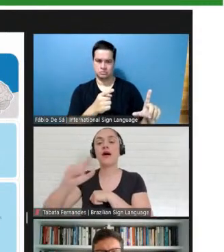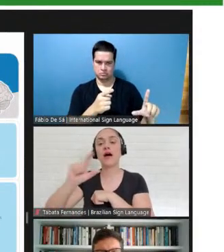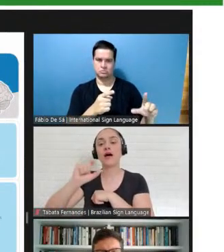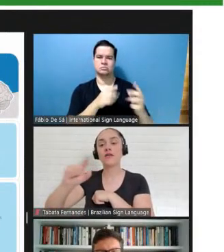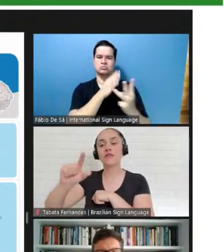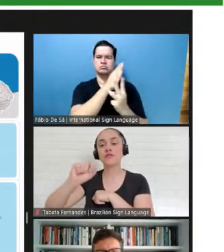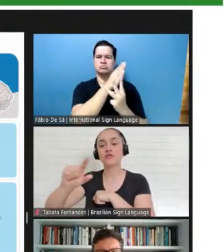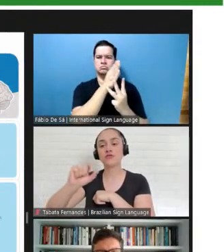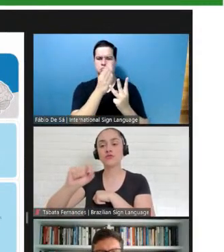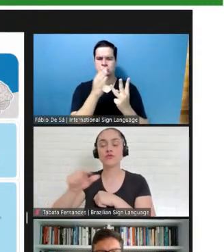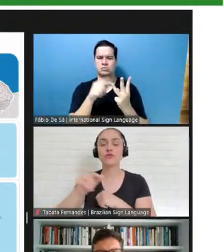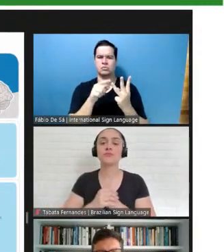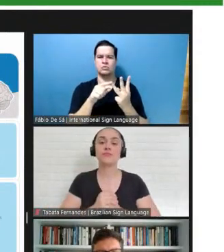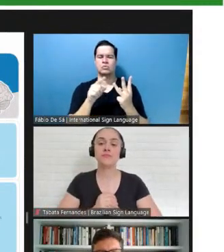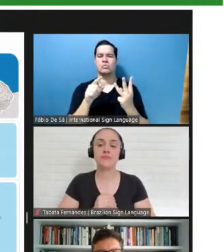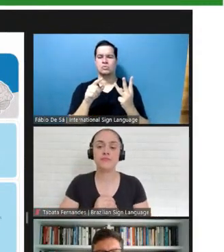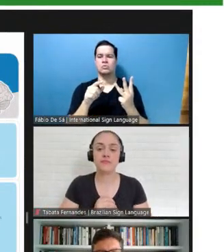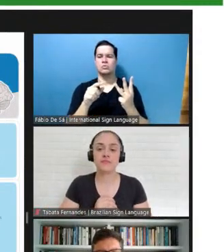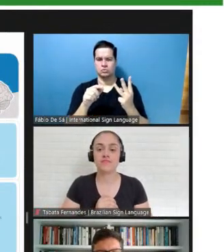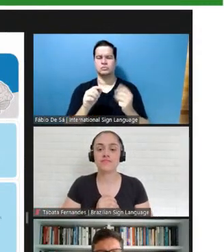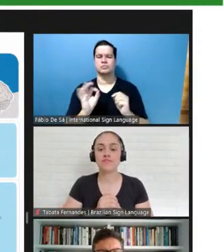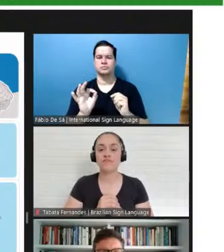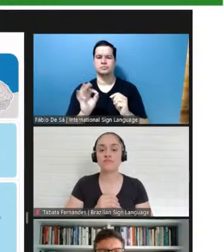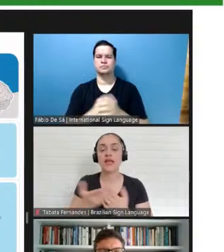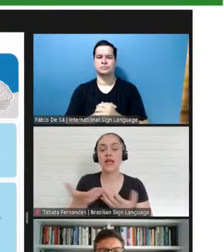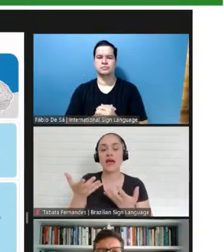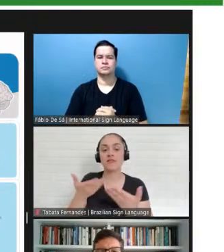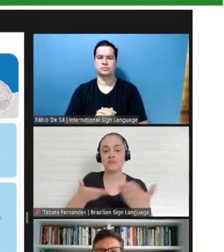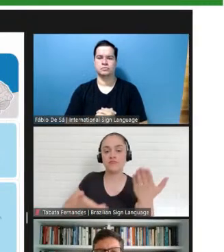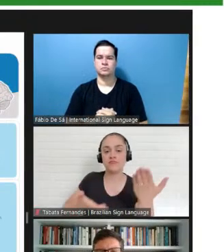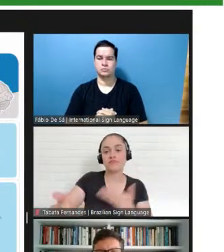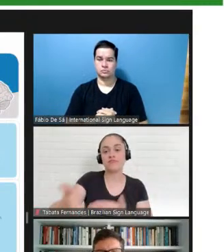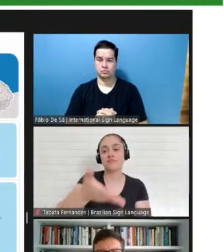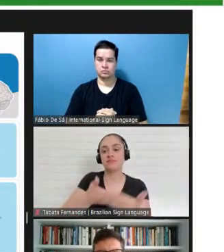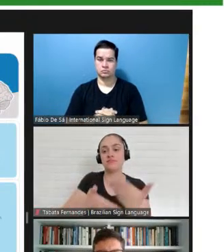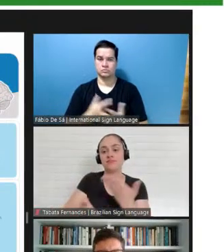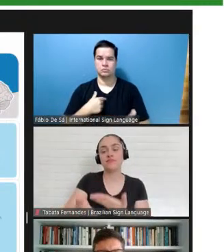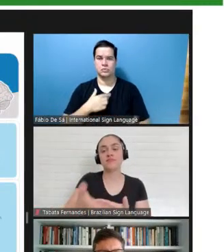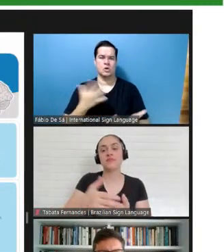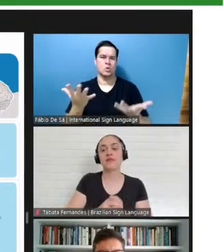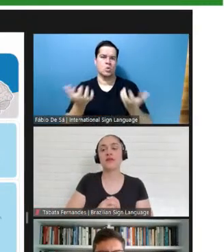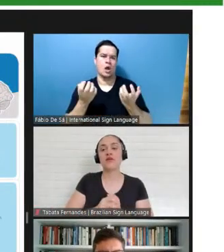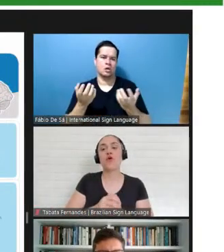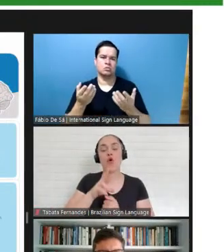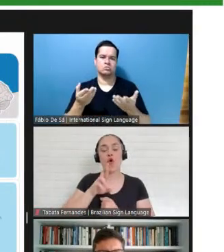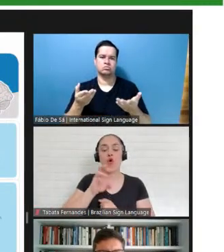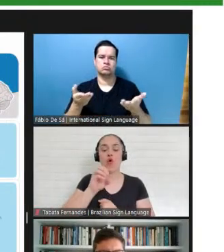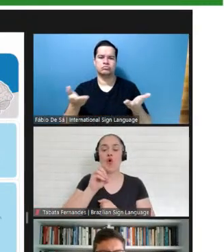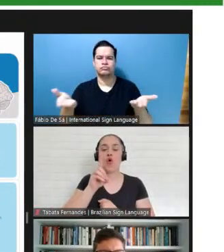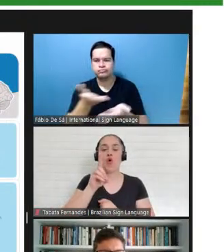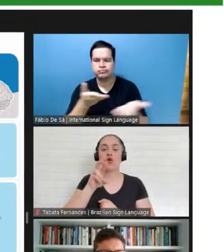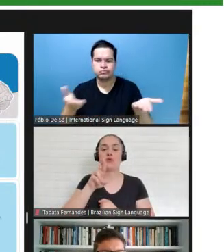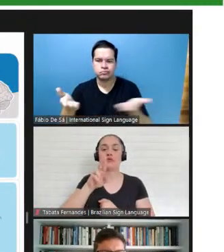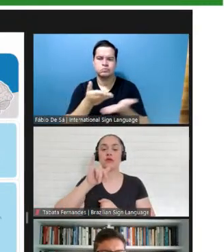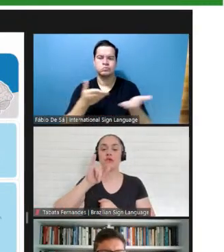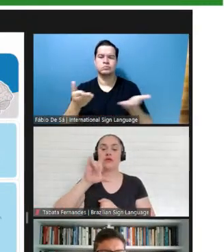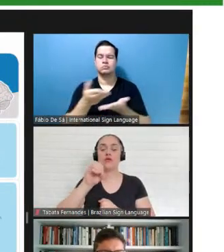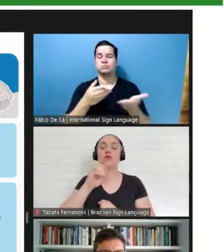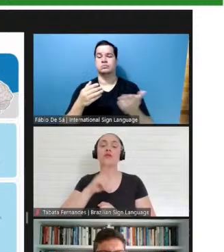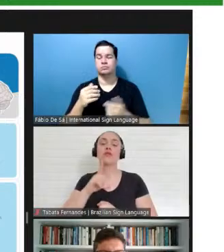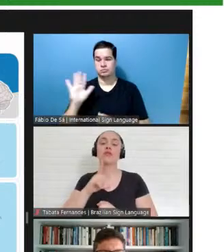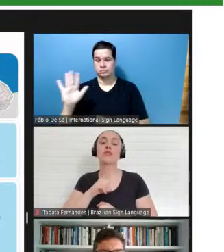share with folks at a later time, Rodrigo, that has links to all of the resources that I'll share, including the